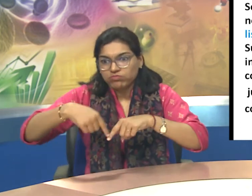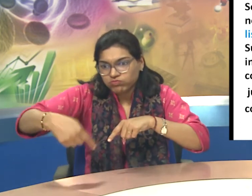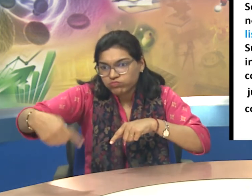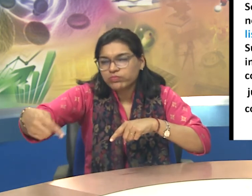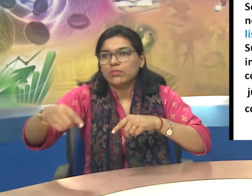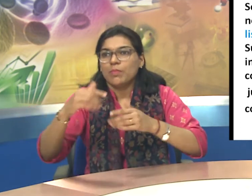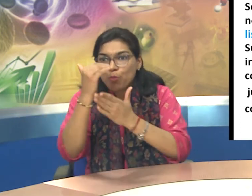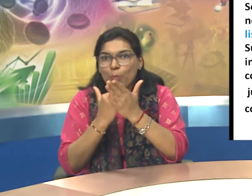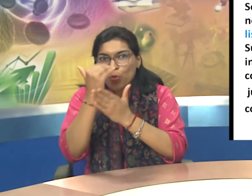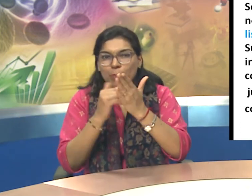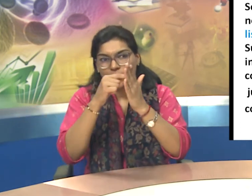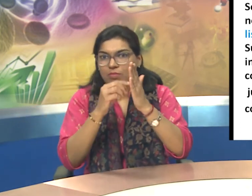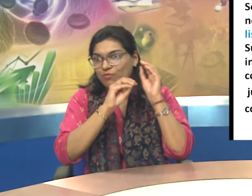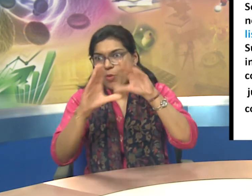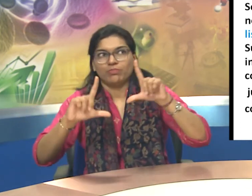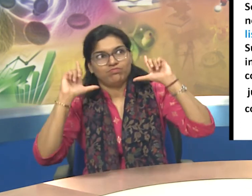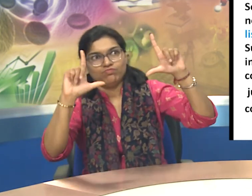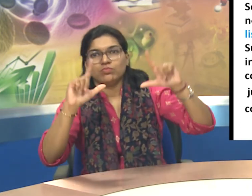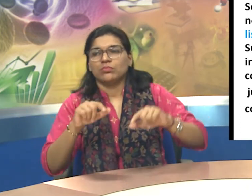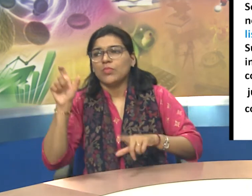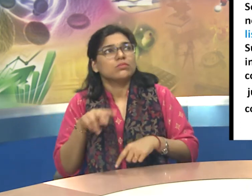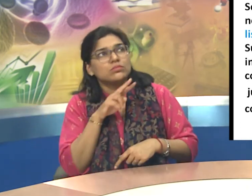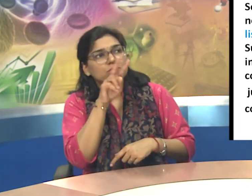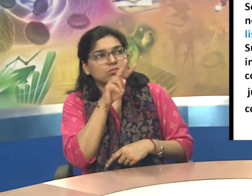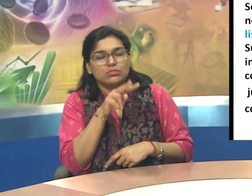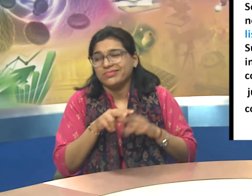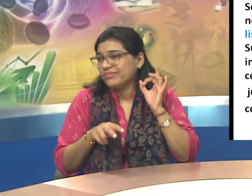time, people fail to read bulletins,